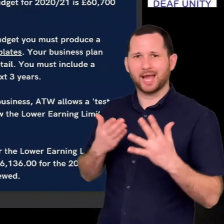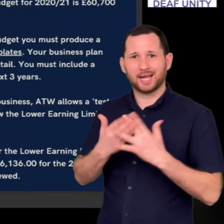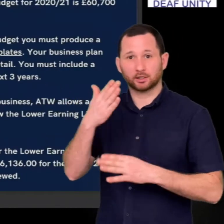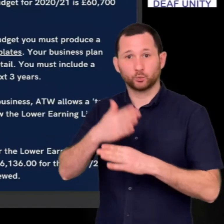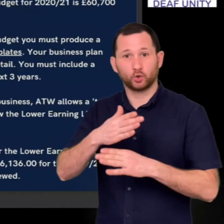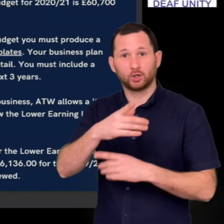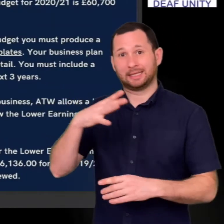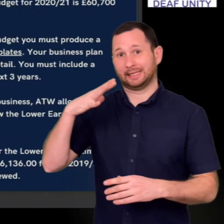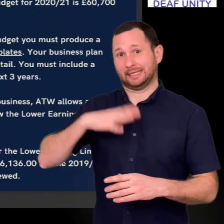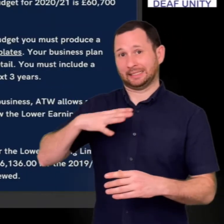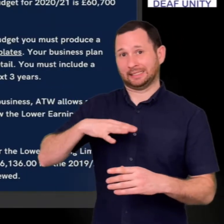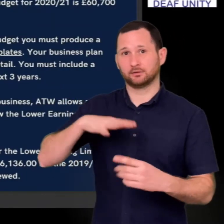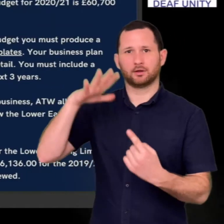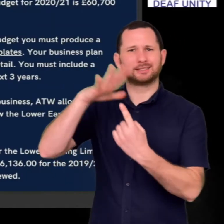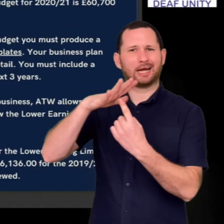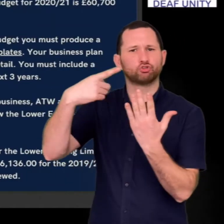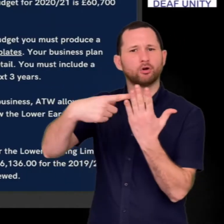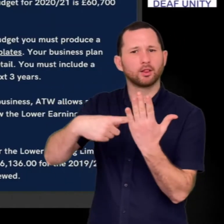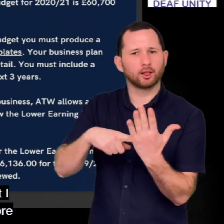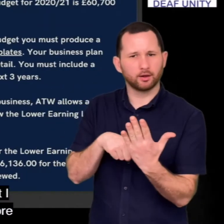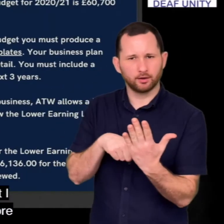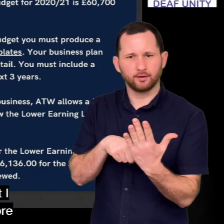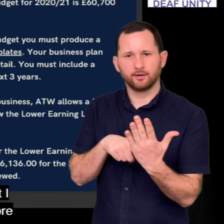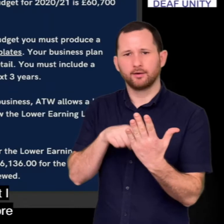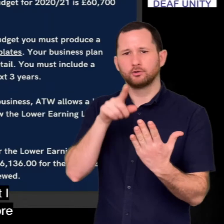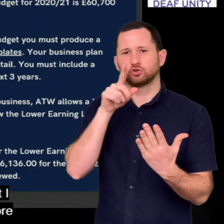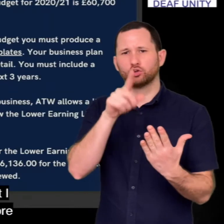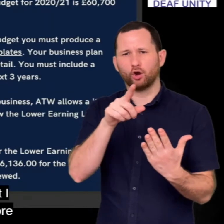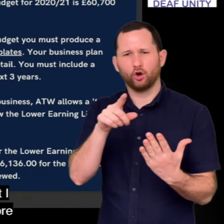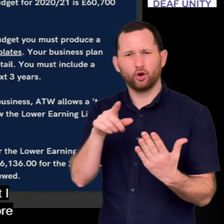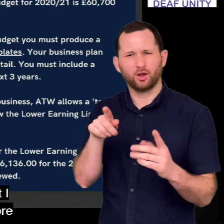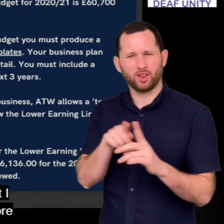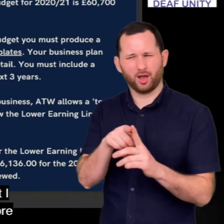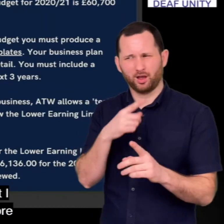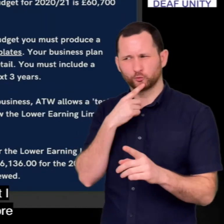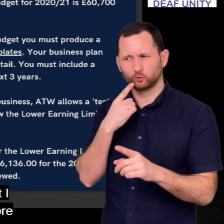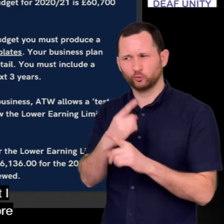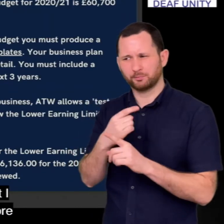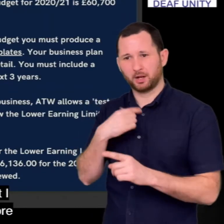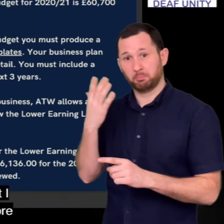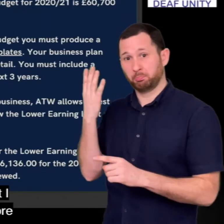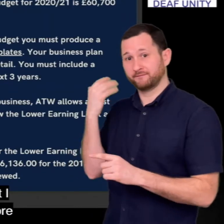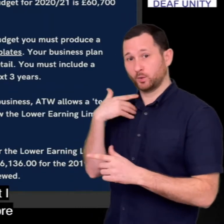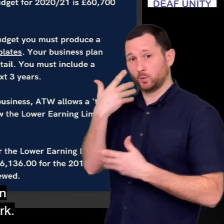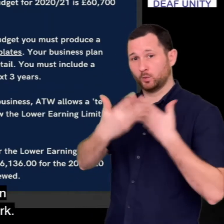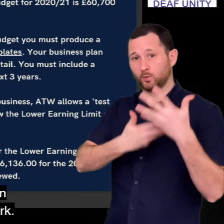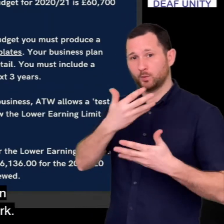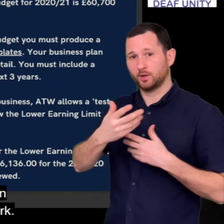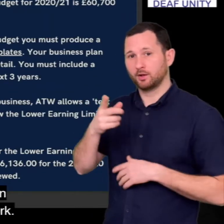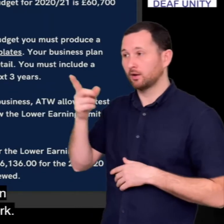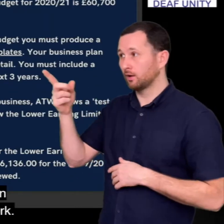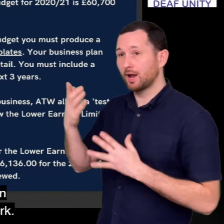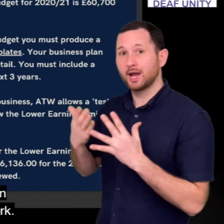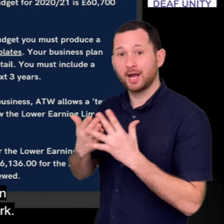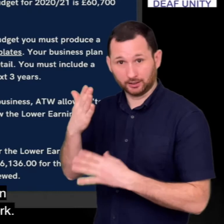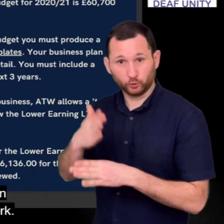ATW essentials. Okay, so kind of what I was talking about before, knowing